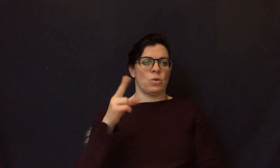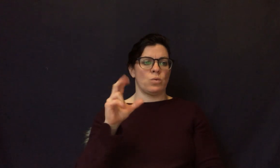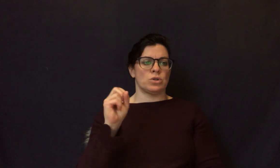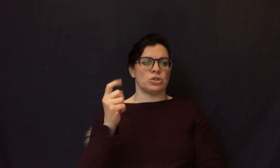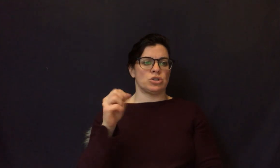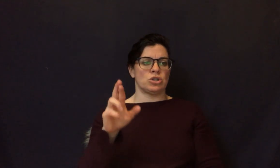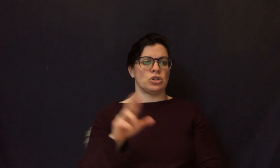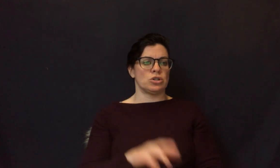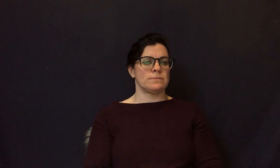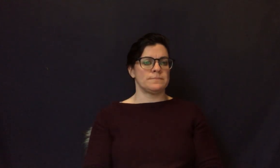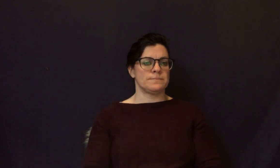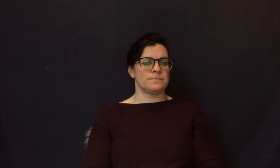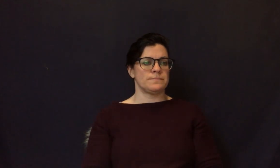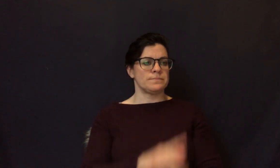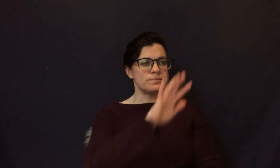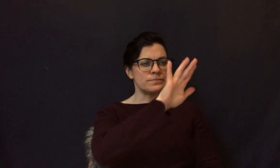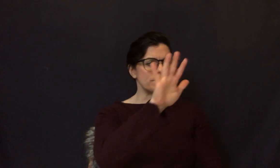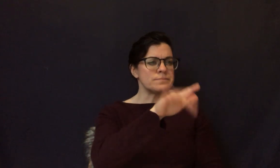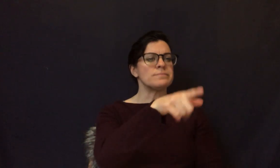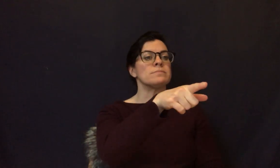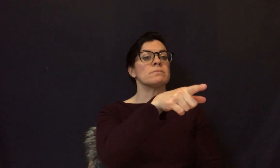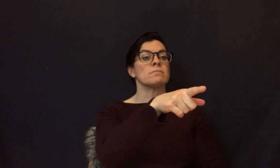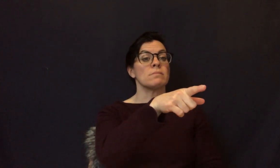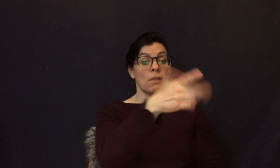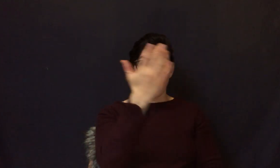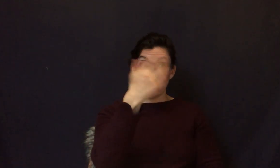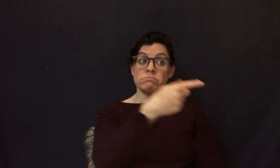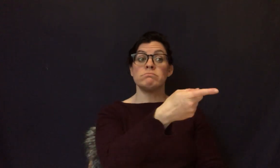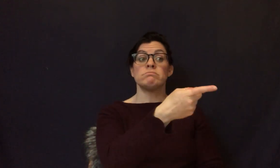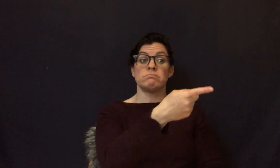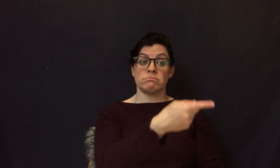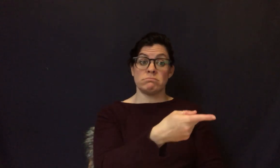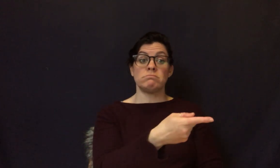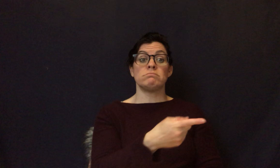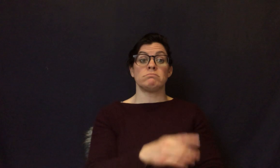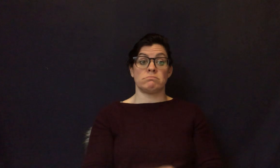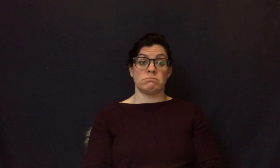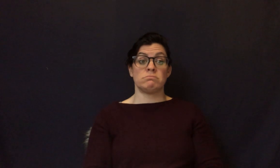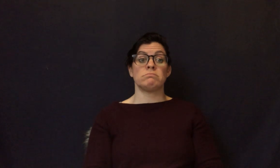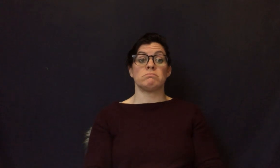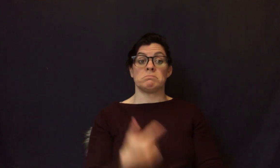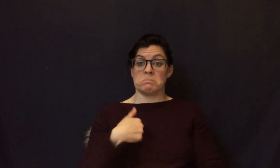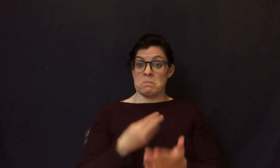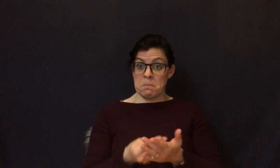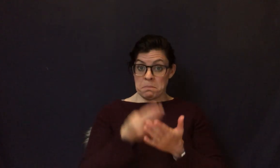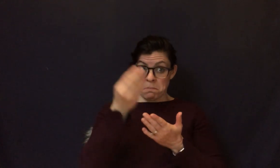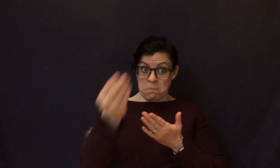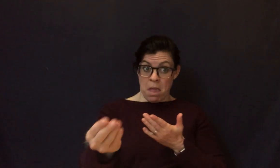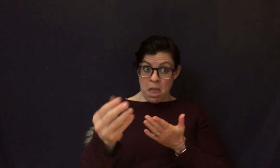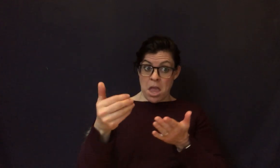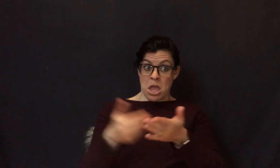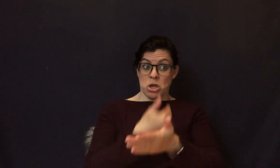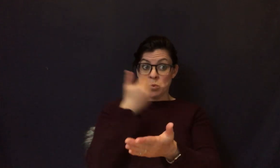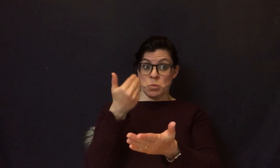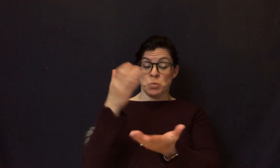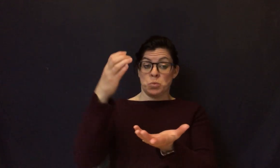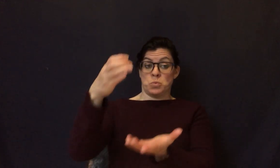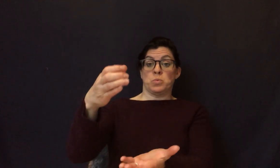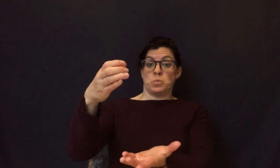Okay, well, when you purchase a new carbon dioxide pressurized water or wet chemical, you can expect it to at least 5 years. Okay,